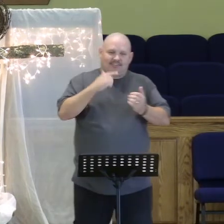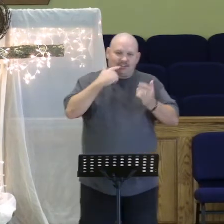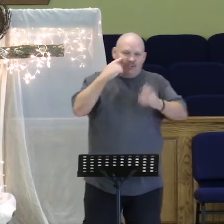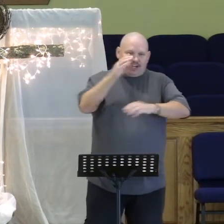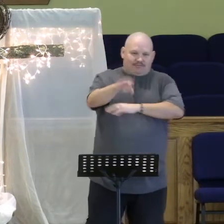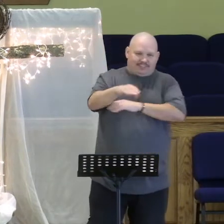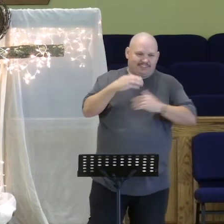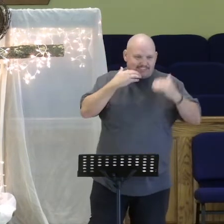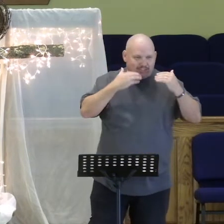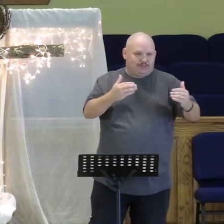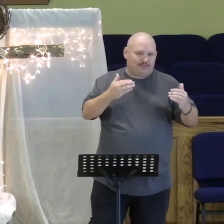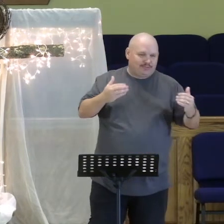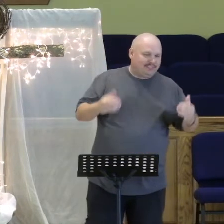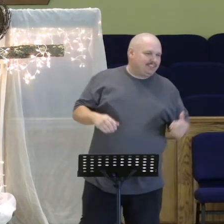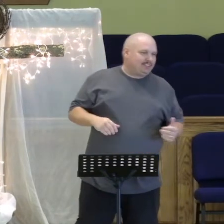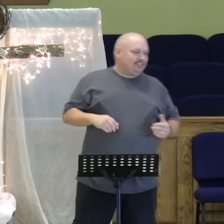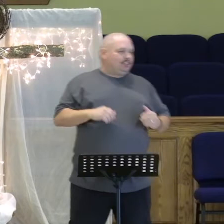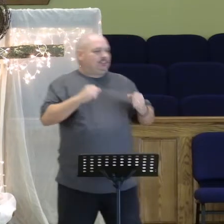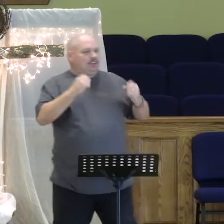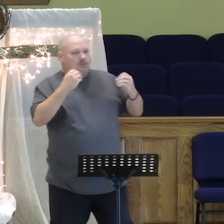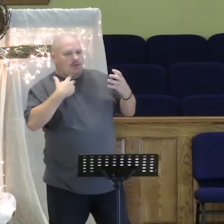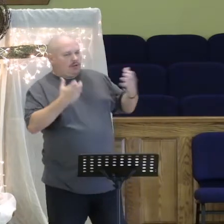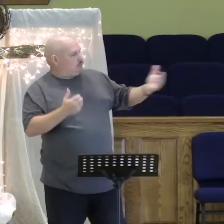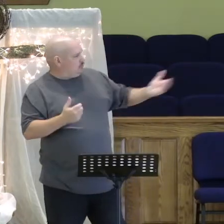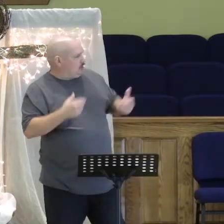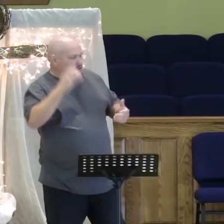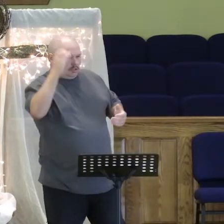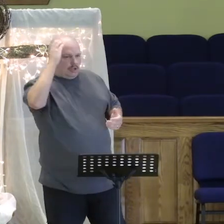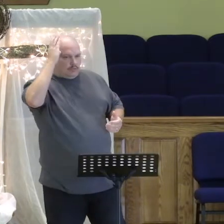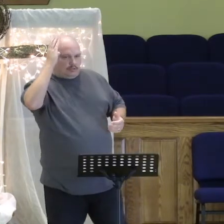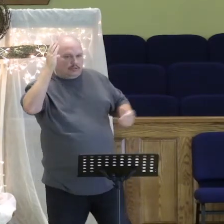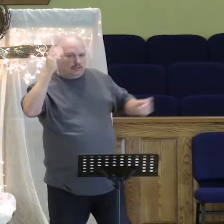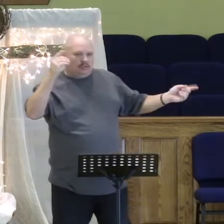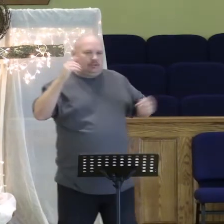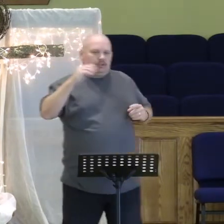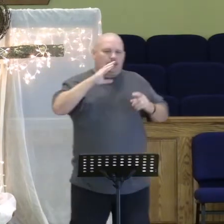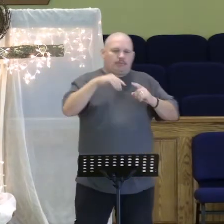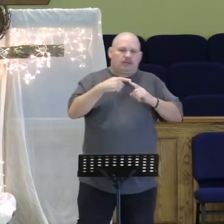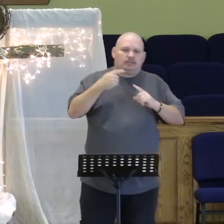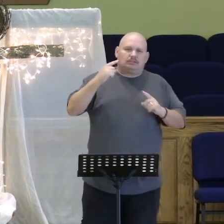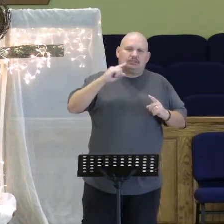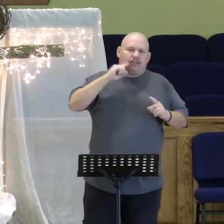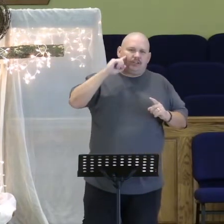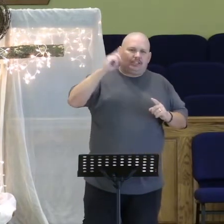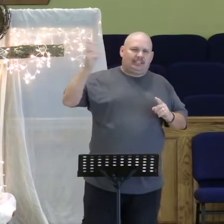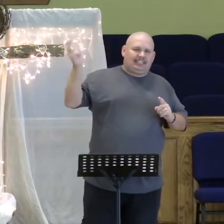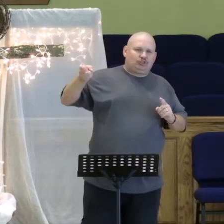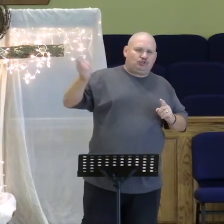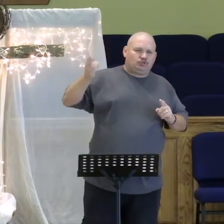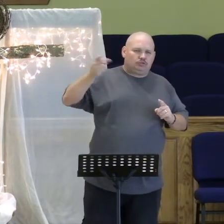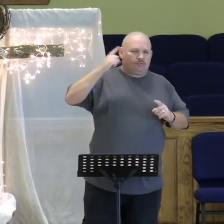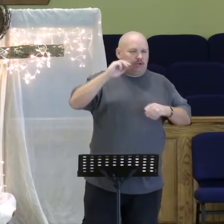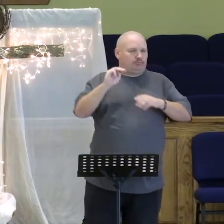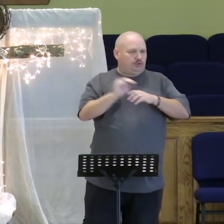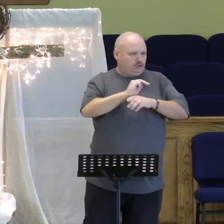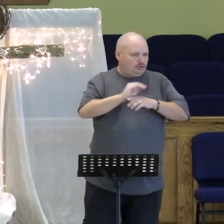I want to thank the choir again for singing this afternoon. So now I'm going to introduce Chad Boak. He's going to come and he's going to give you a history